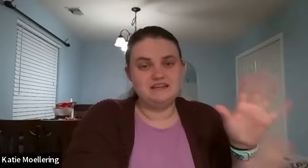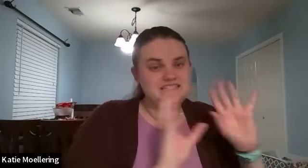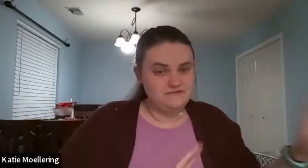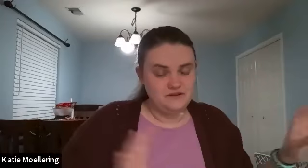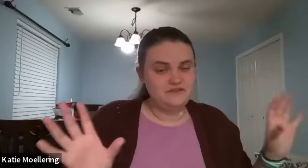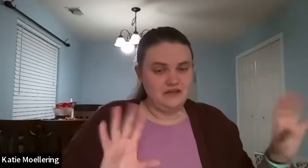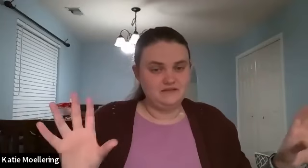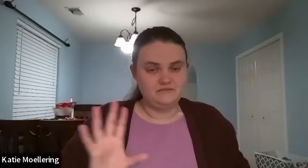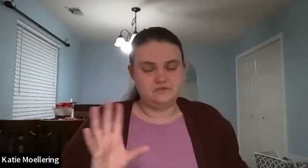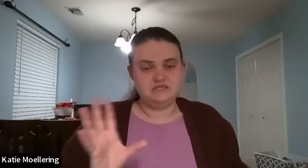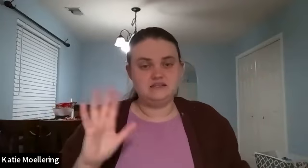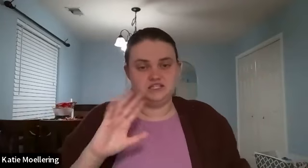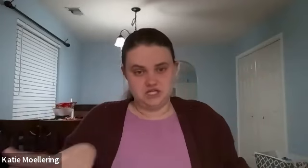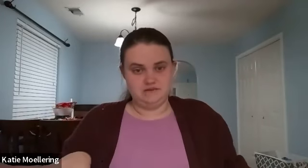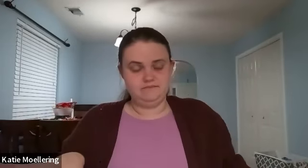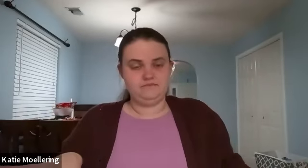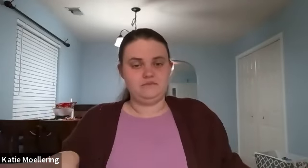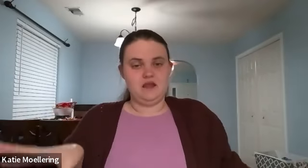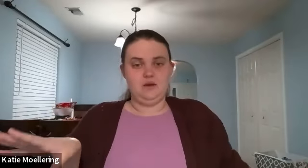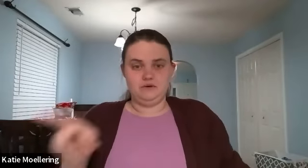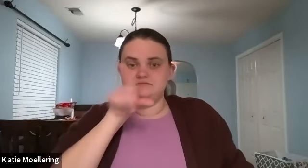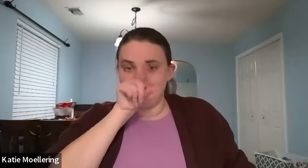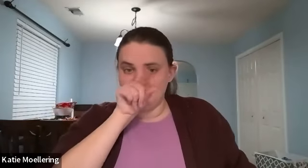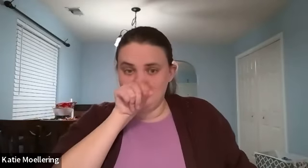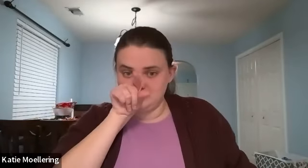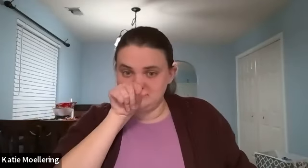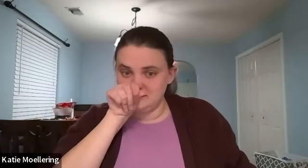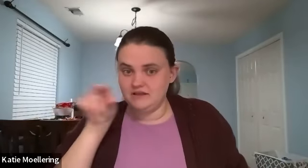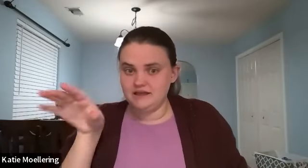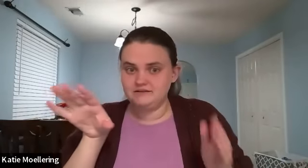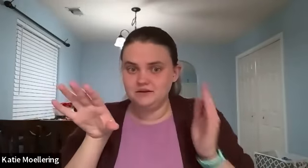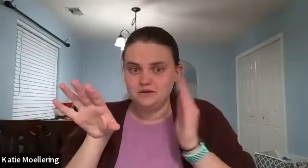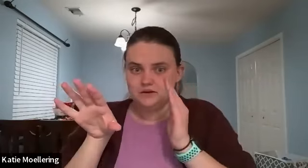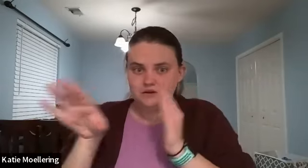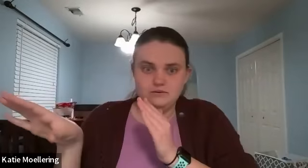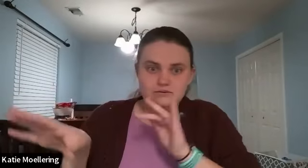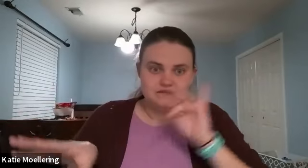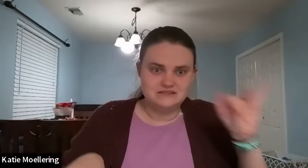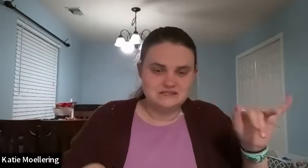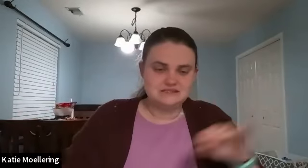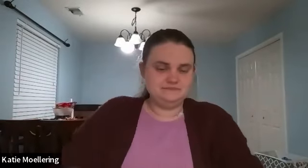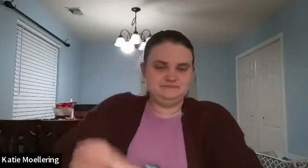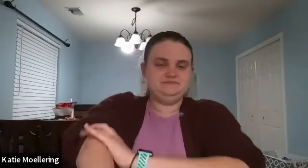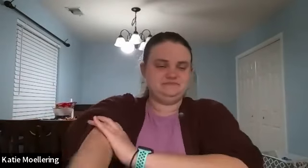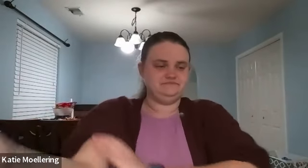a different thing besides a chicken, I would make that motion of like, no, it's this.